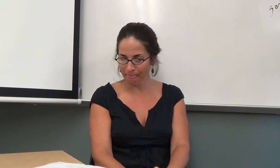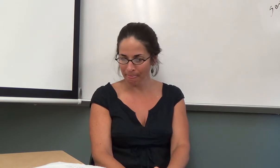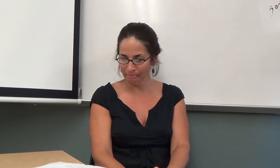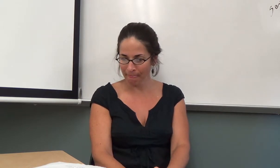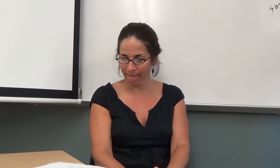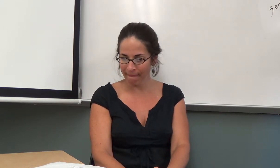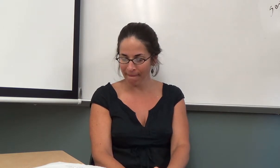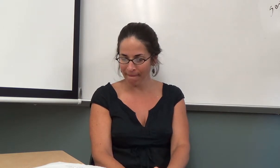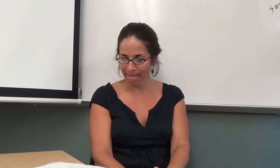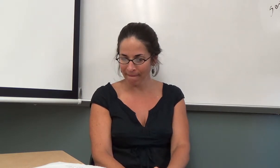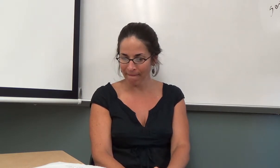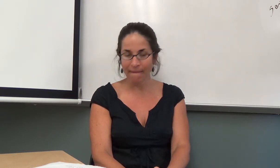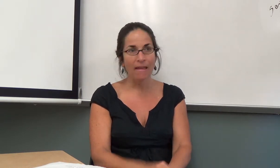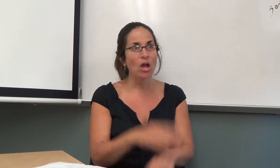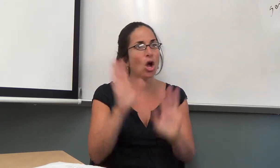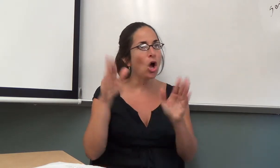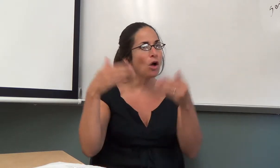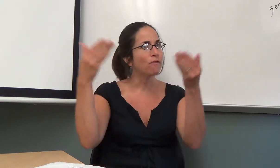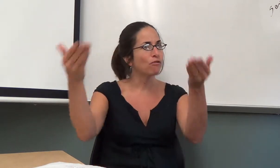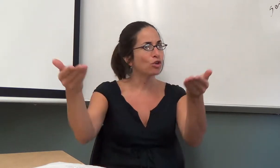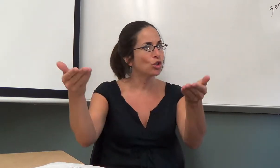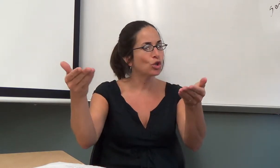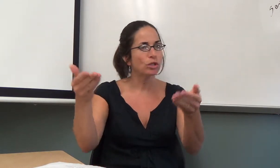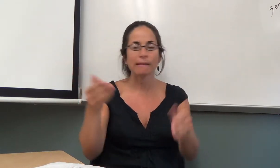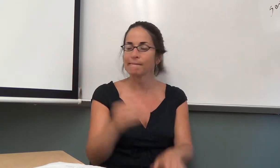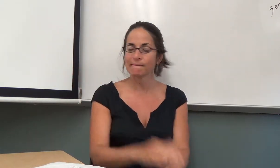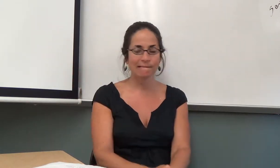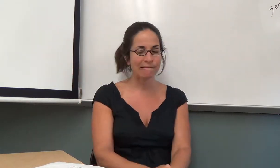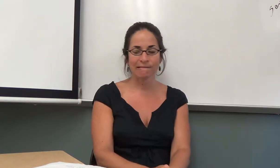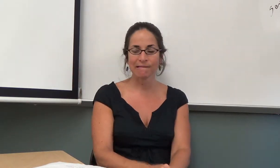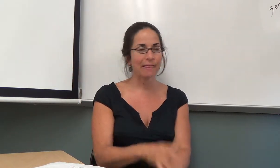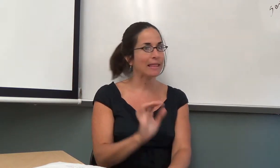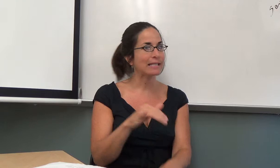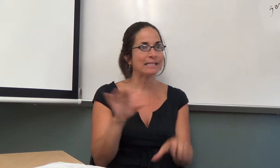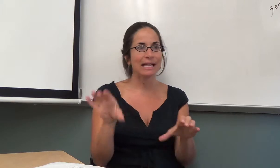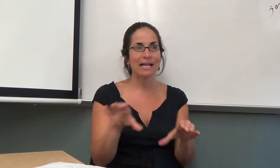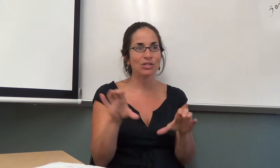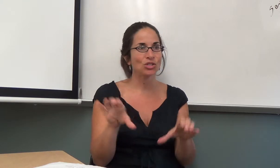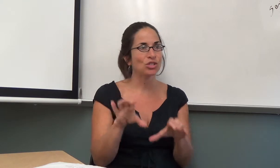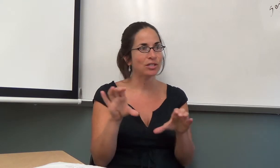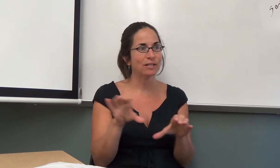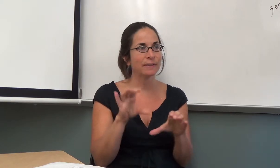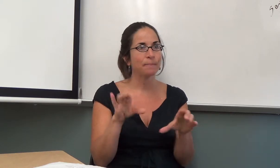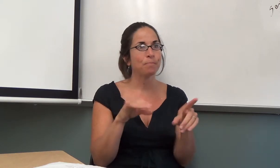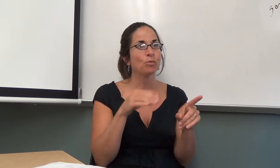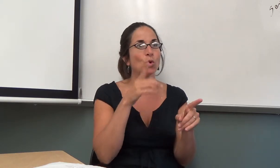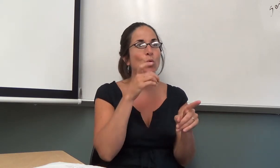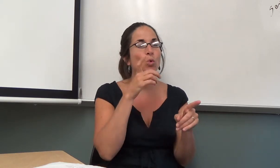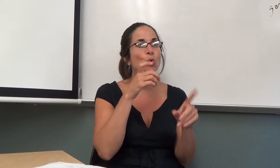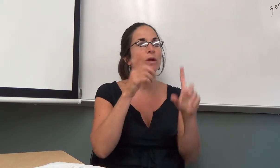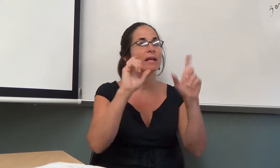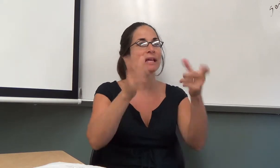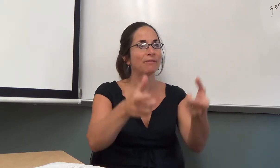subject is offered. Ooh, is it? That's the action. Who's doing it? Who's giving something? Or who's saying